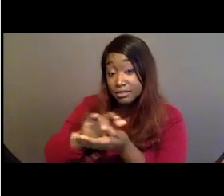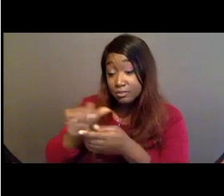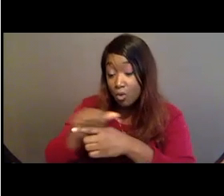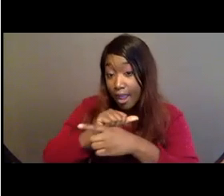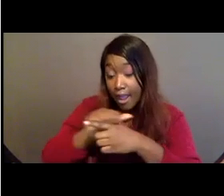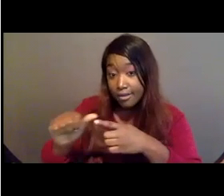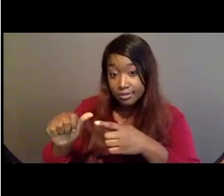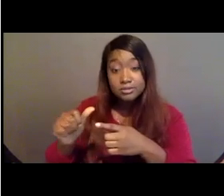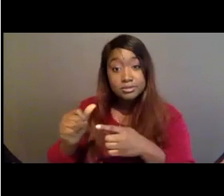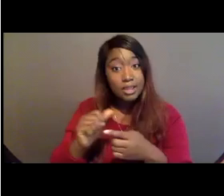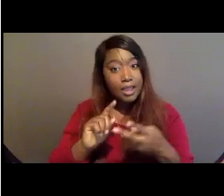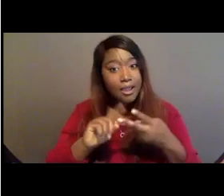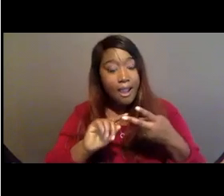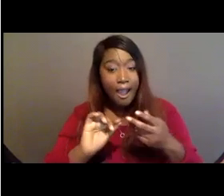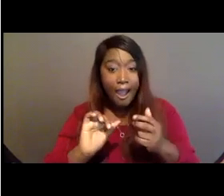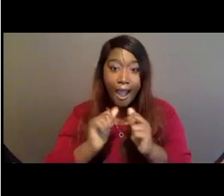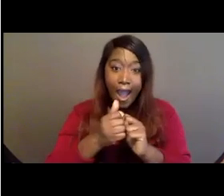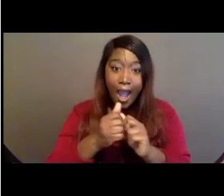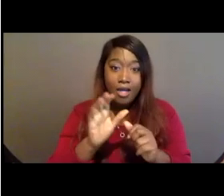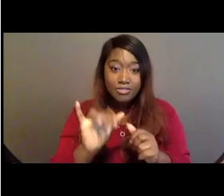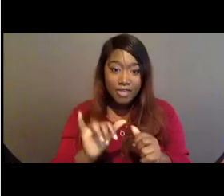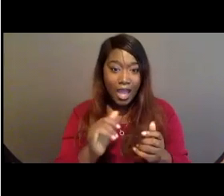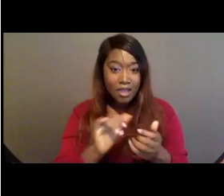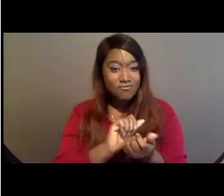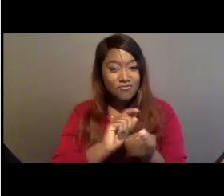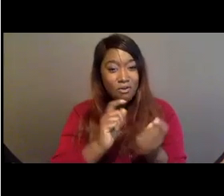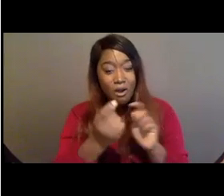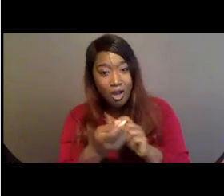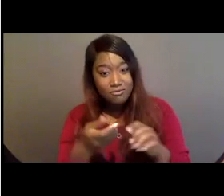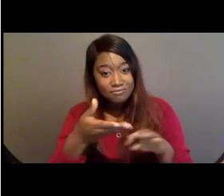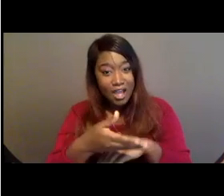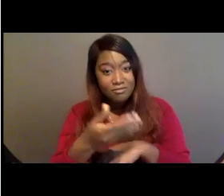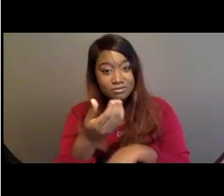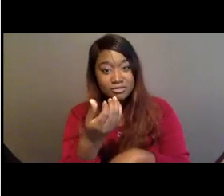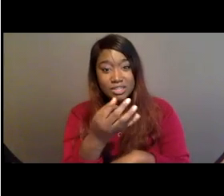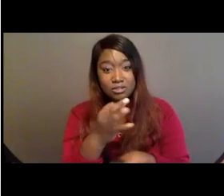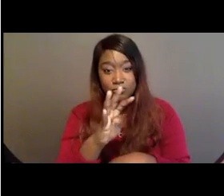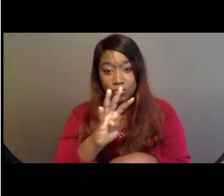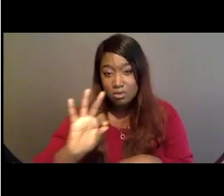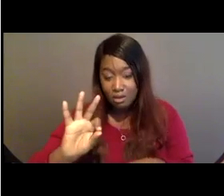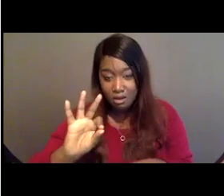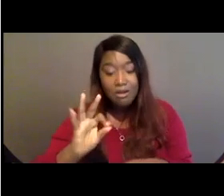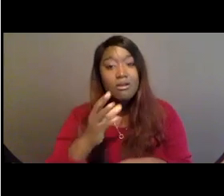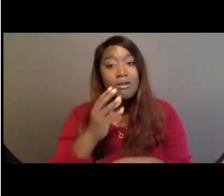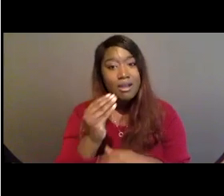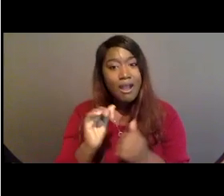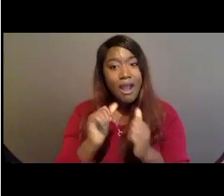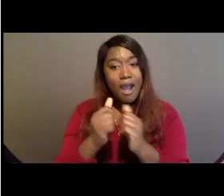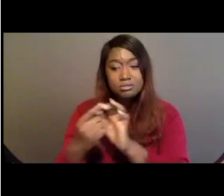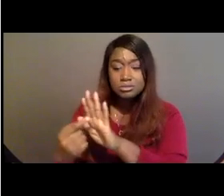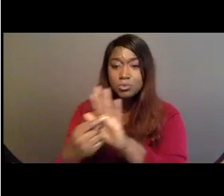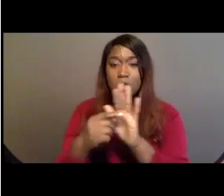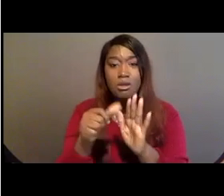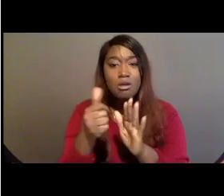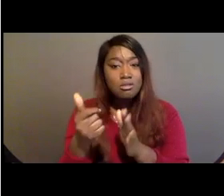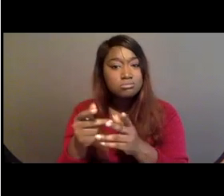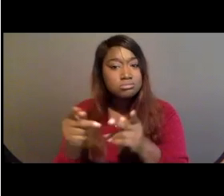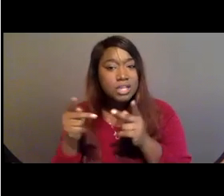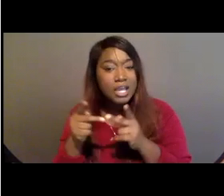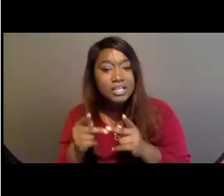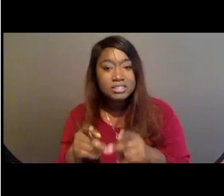medicine practice evolve in China post 1949? How is it expressed in other places where Chinese settled, for example,